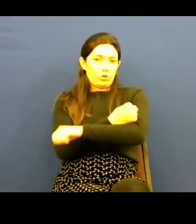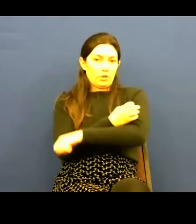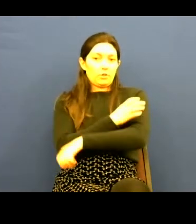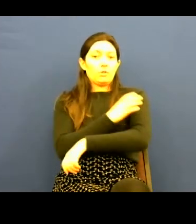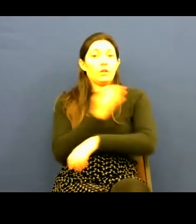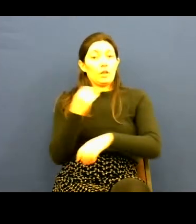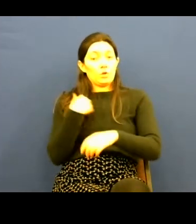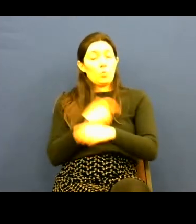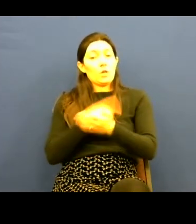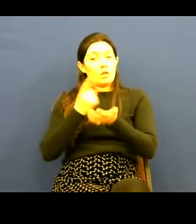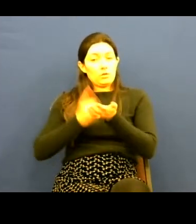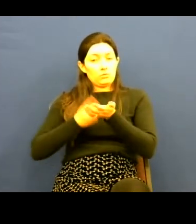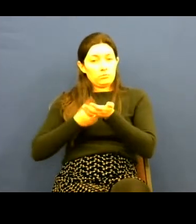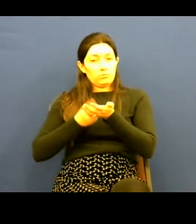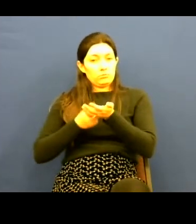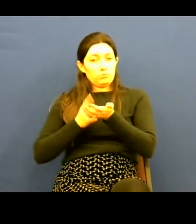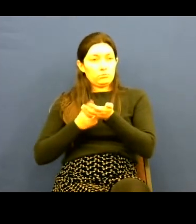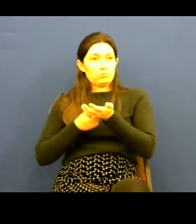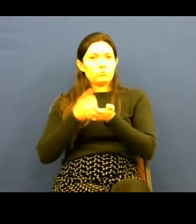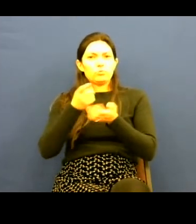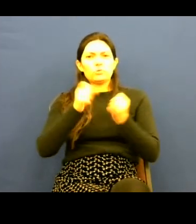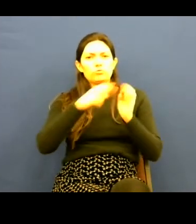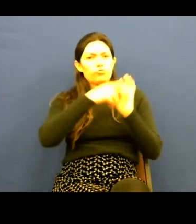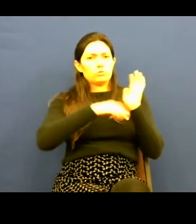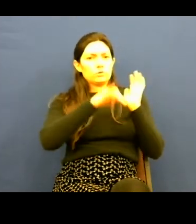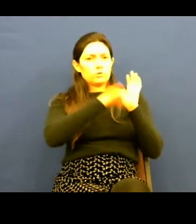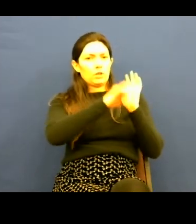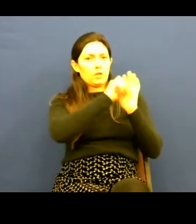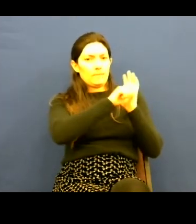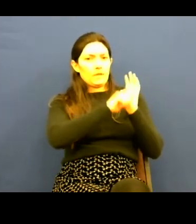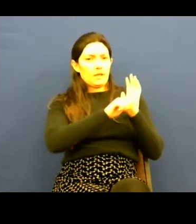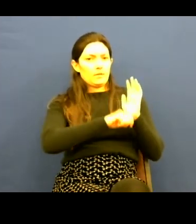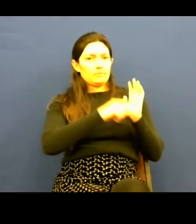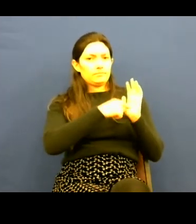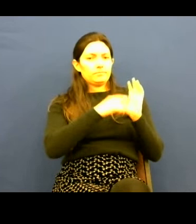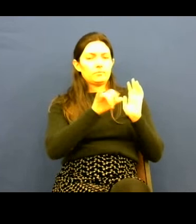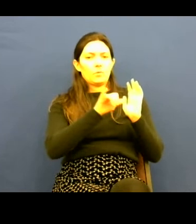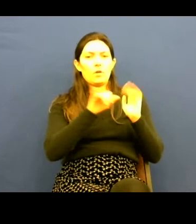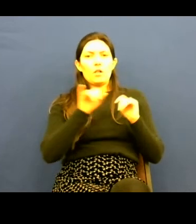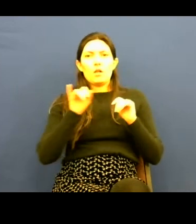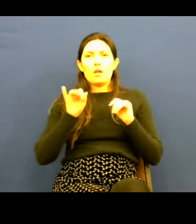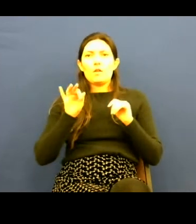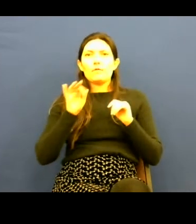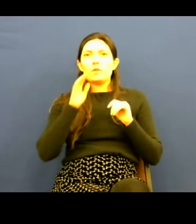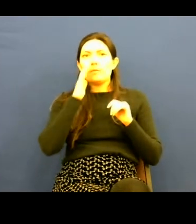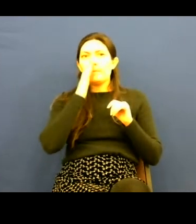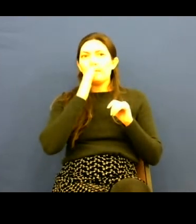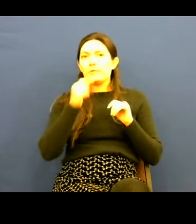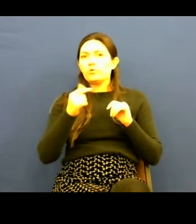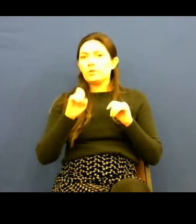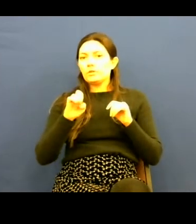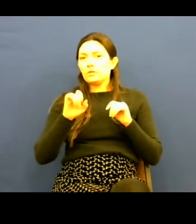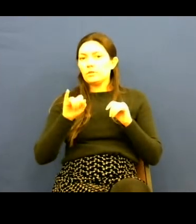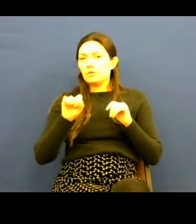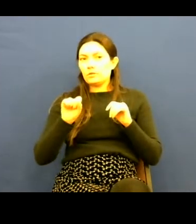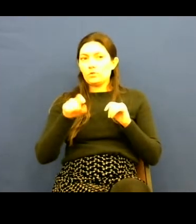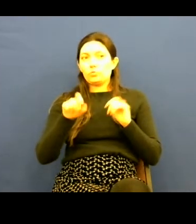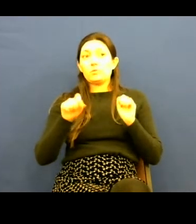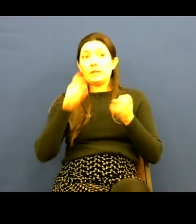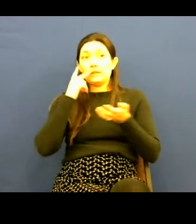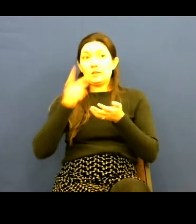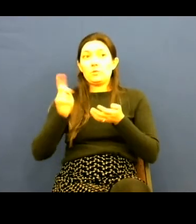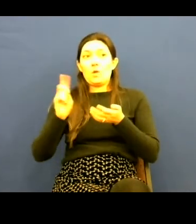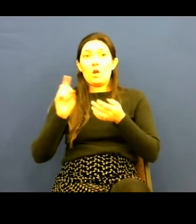discussed all through it. If you read the update, as well as the GEIS, you'll see where it